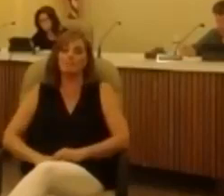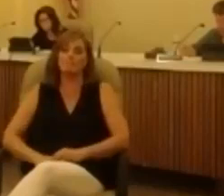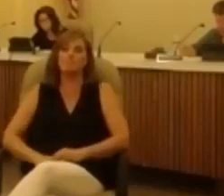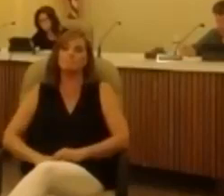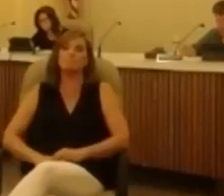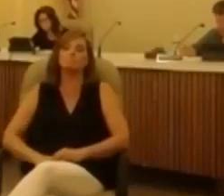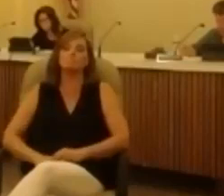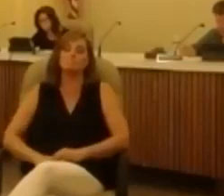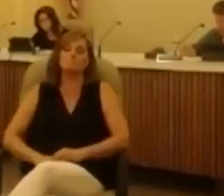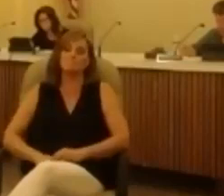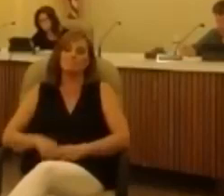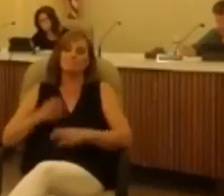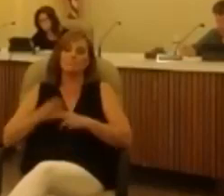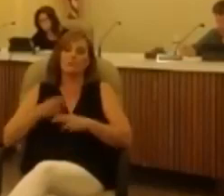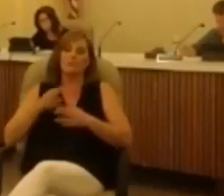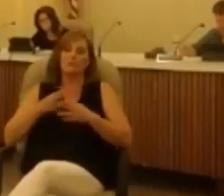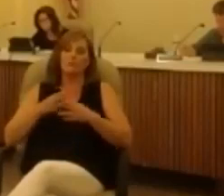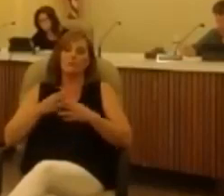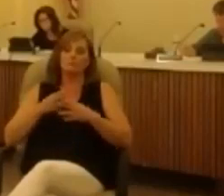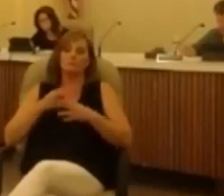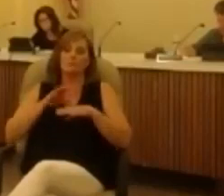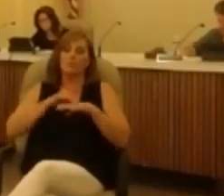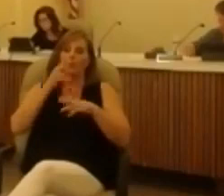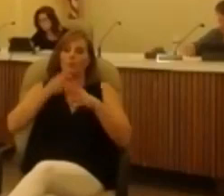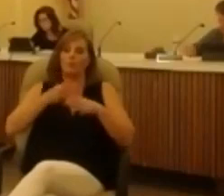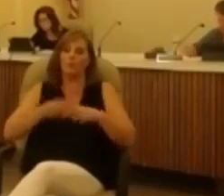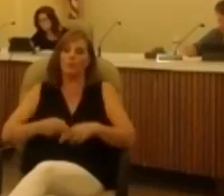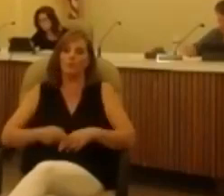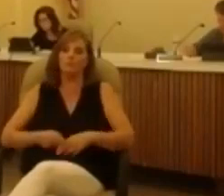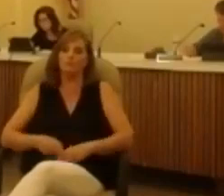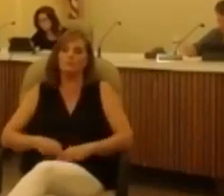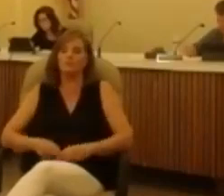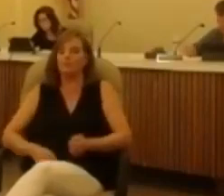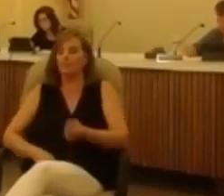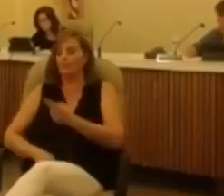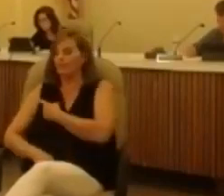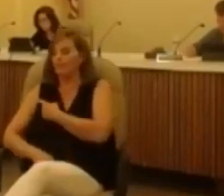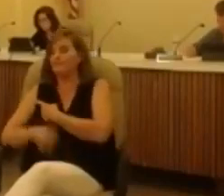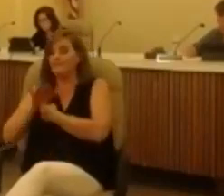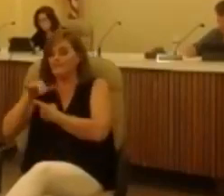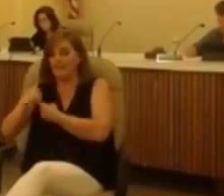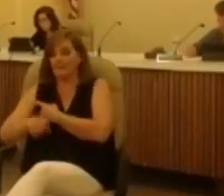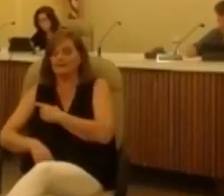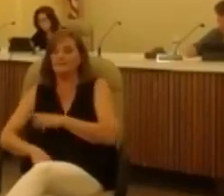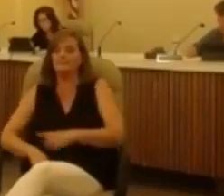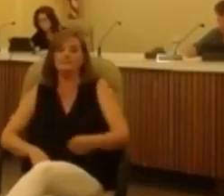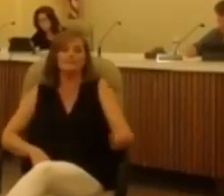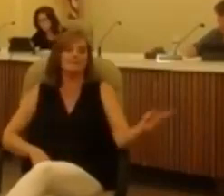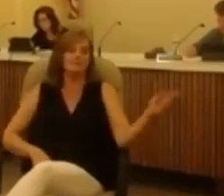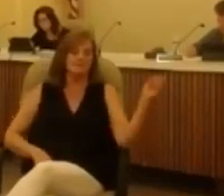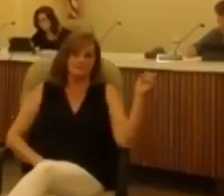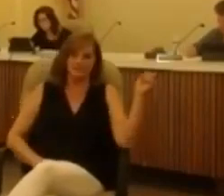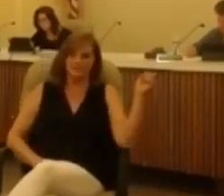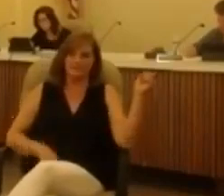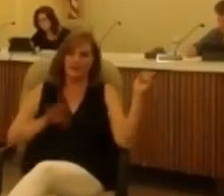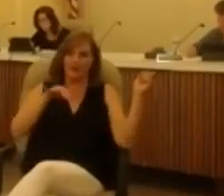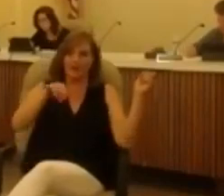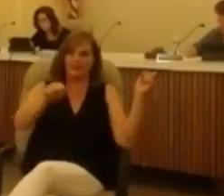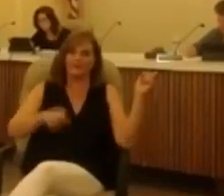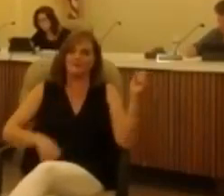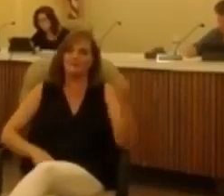Hearing none, please call the roll. Councilmember Barley, Aye. Councilmember Stafford,